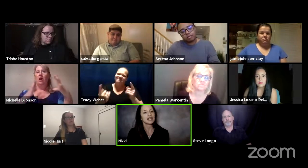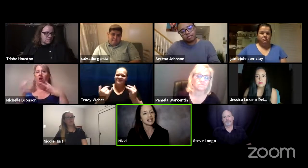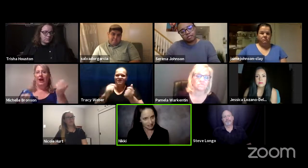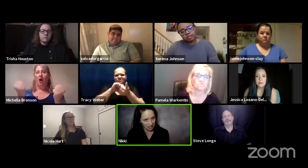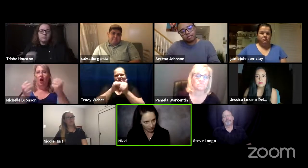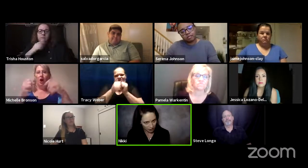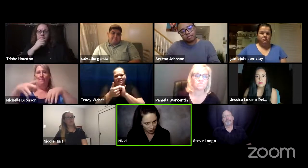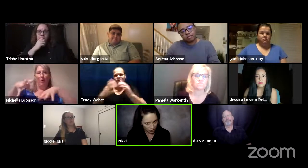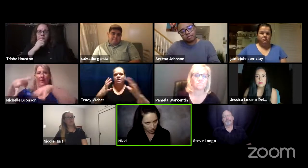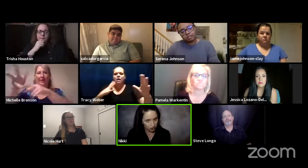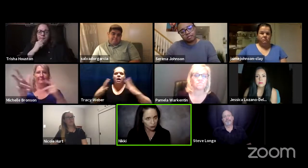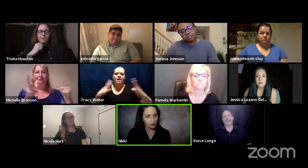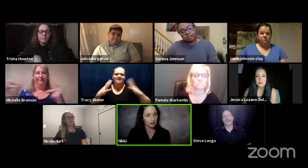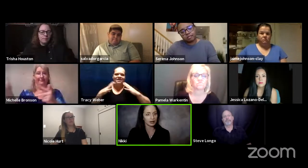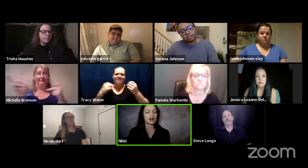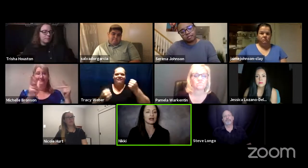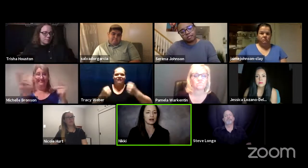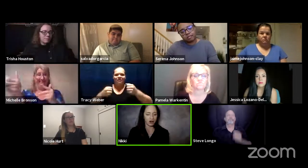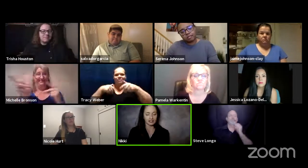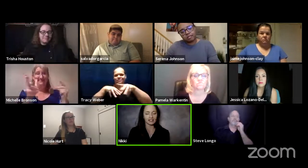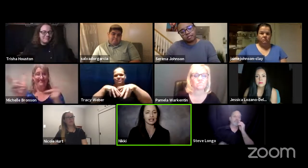has now been changed to a holiday car